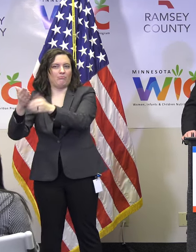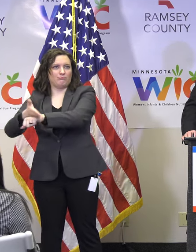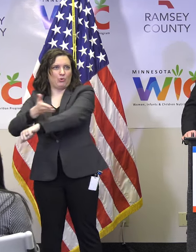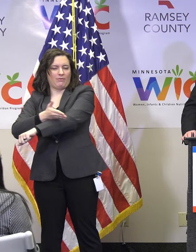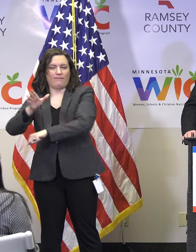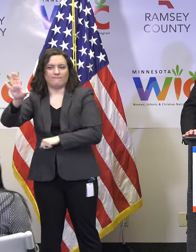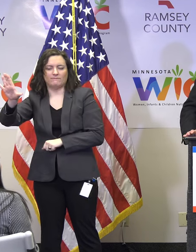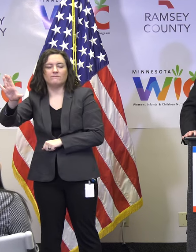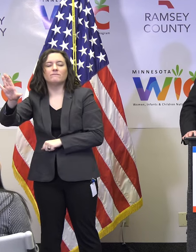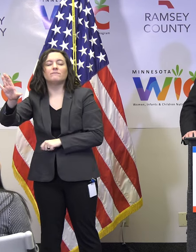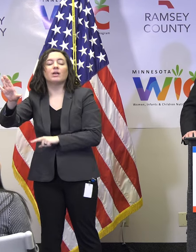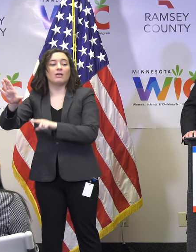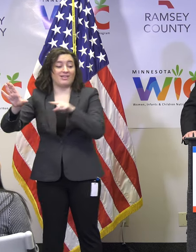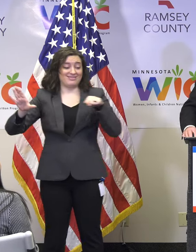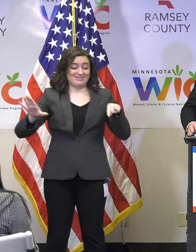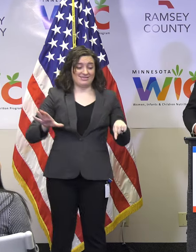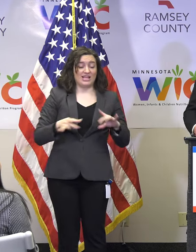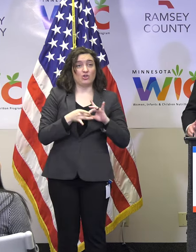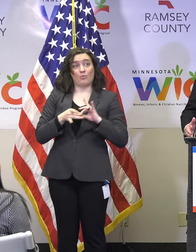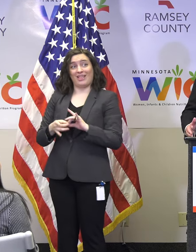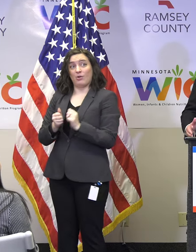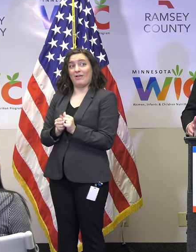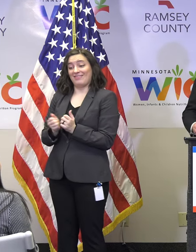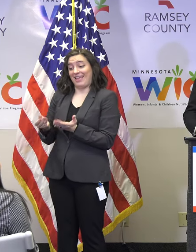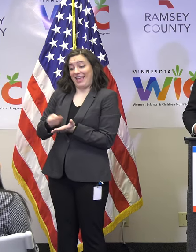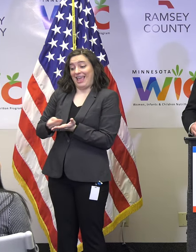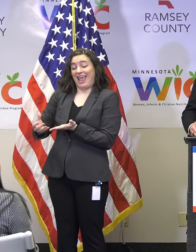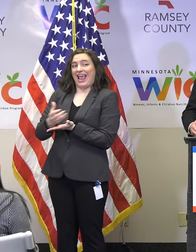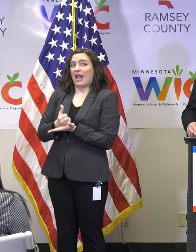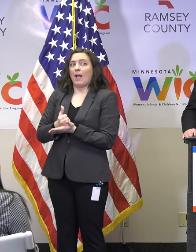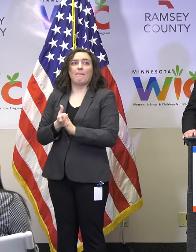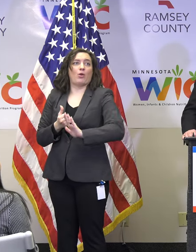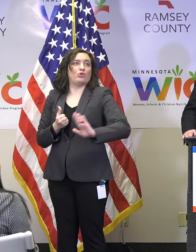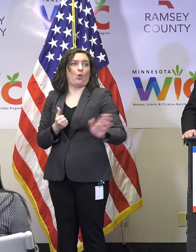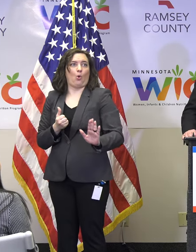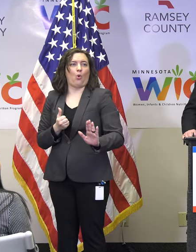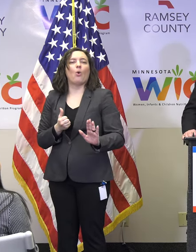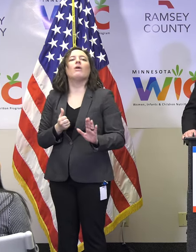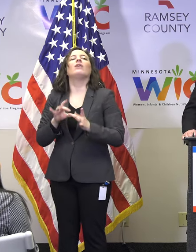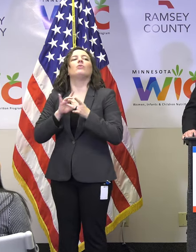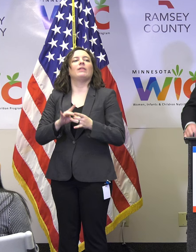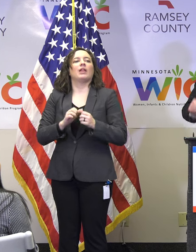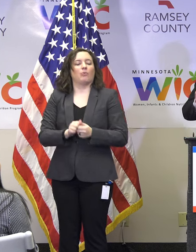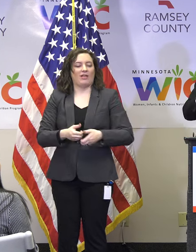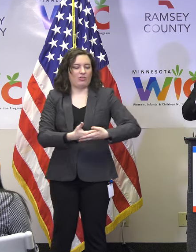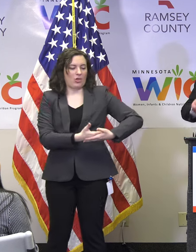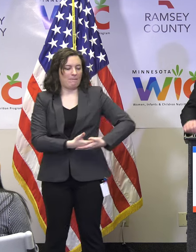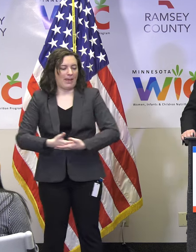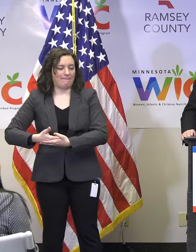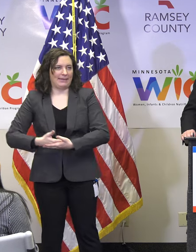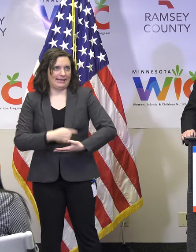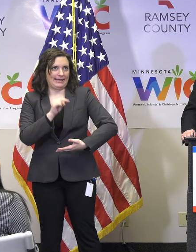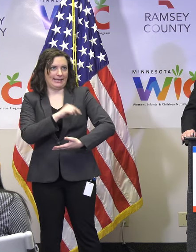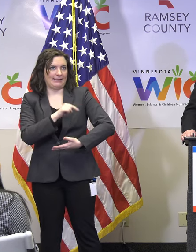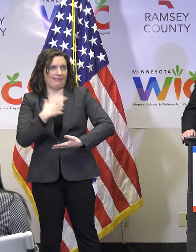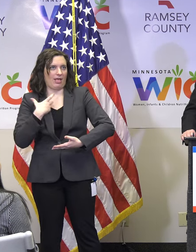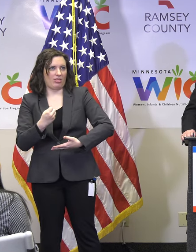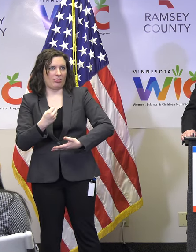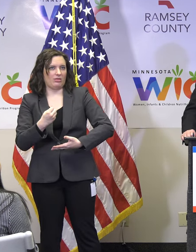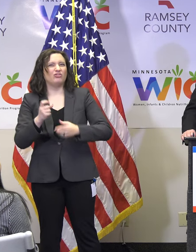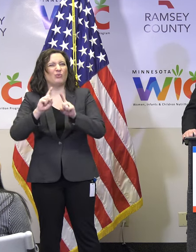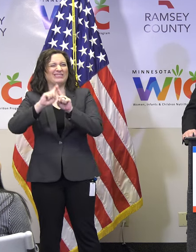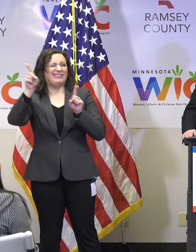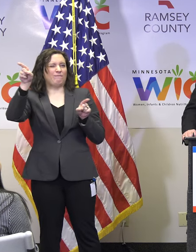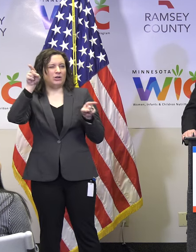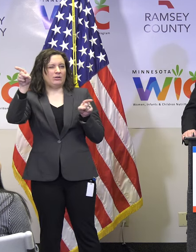as much to income as it is to the status of newborns, right? This is a little slightly different than a SNAP program.